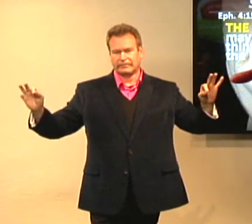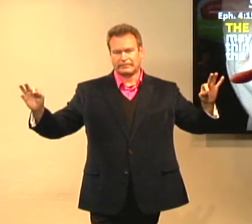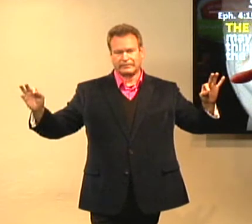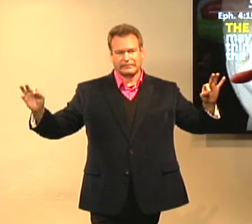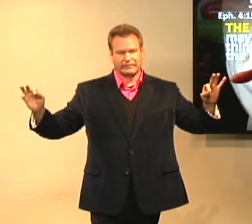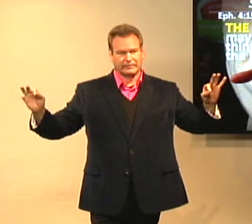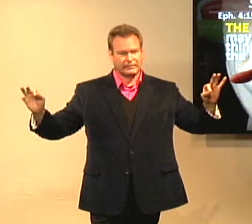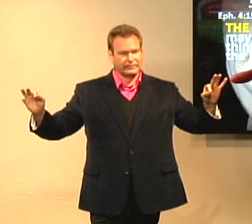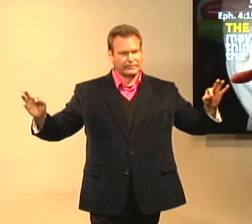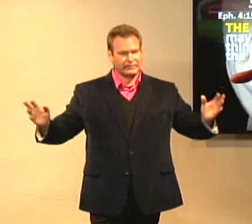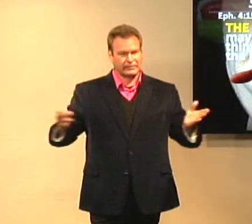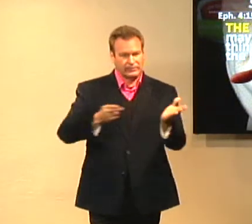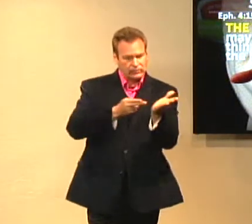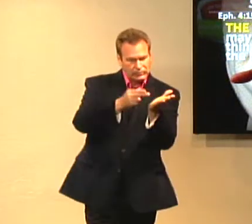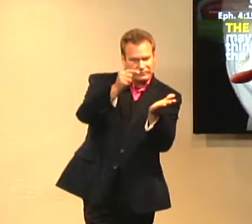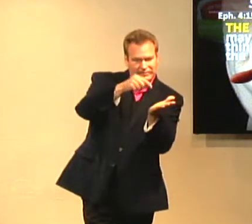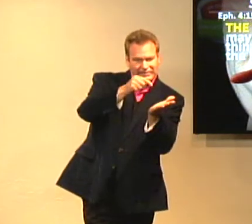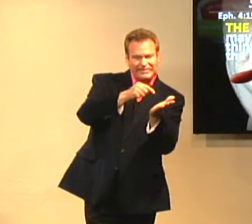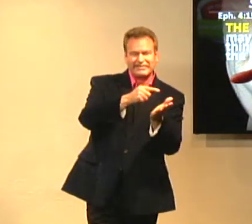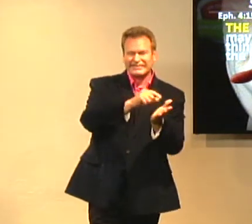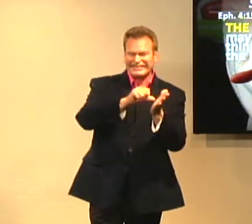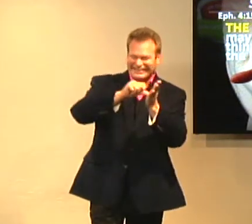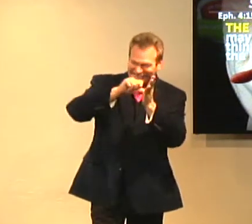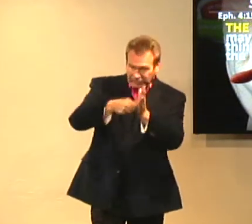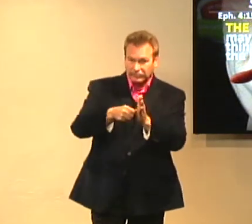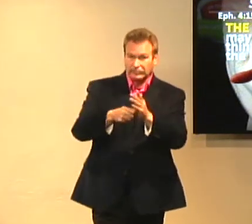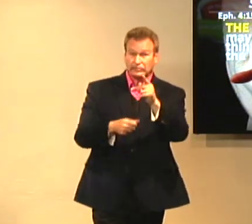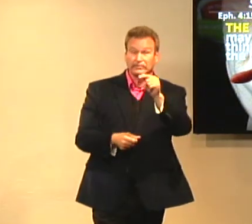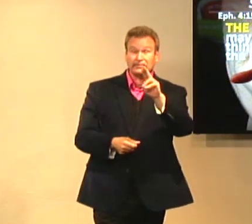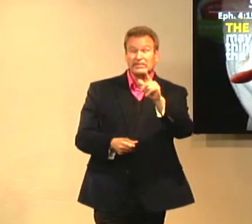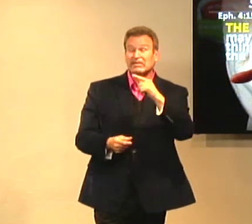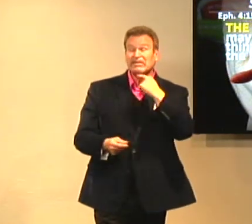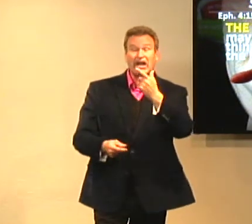The truth shall set you free. When you know the truth shall set you free.